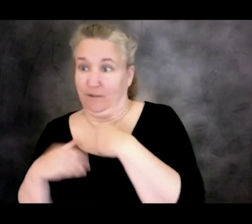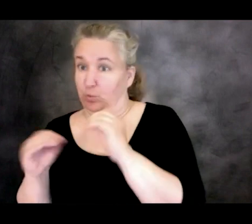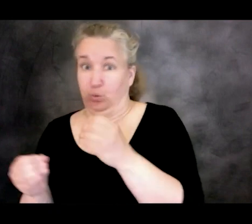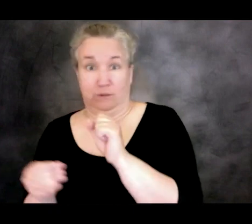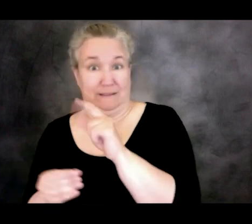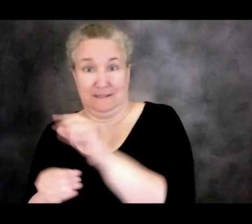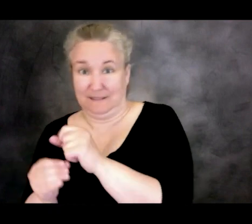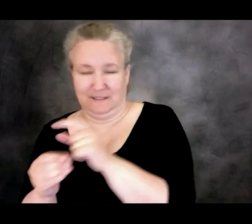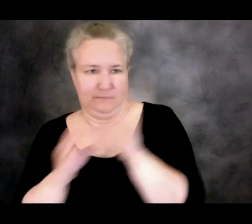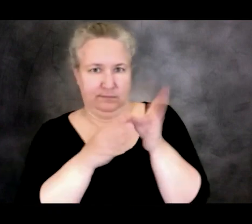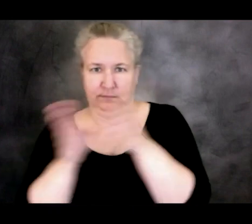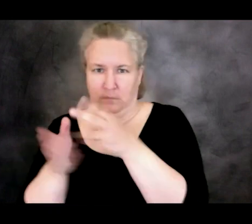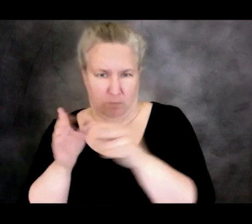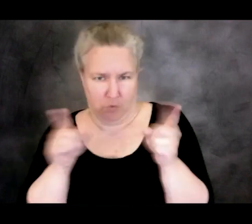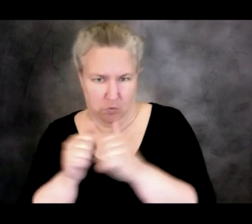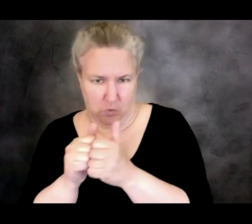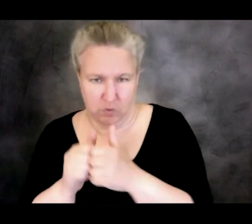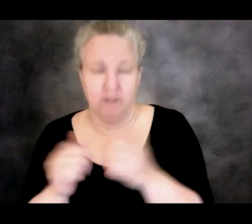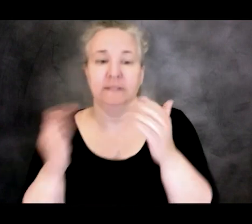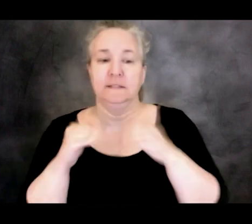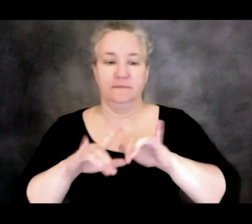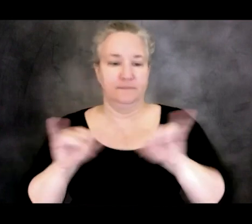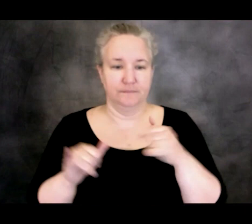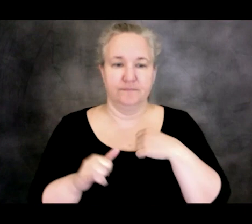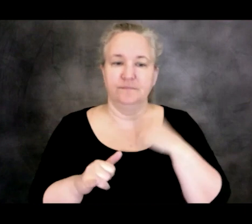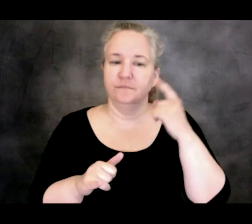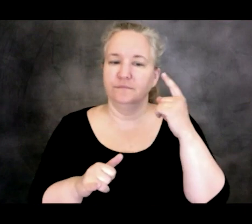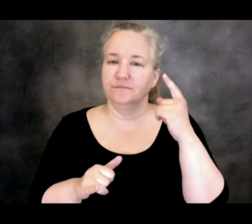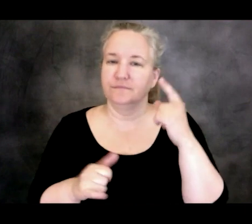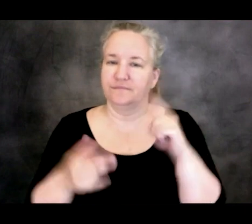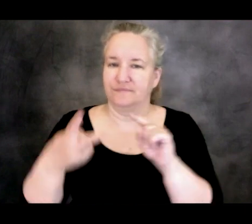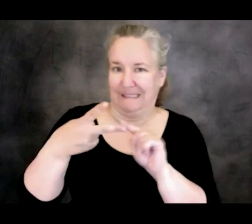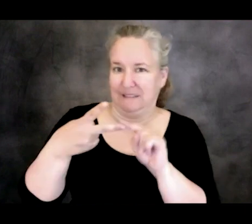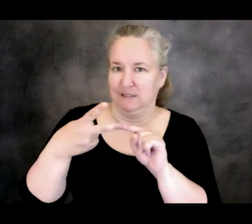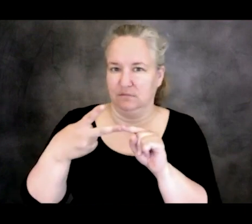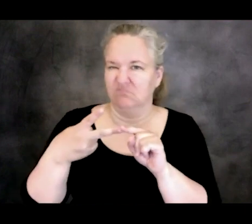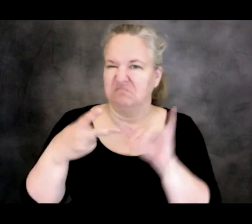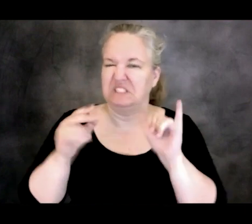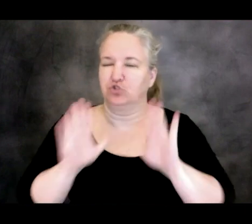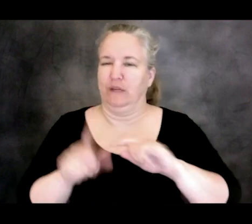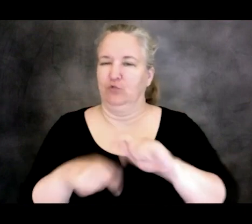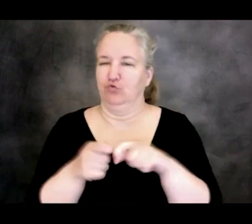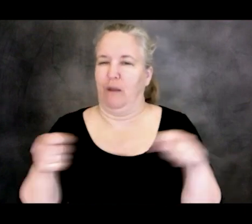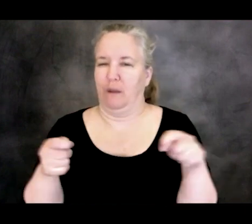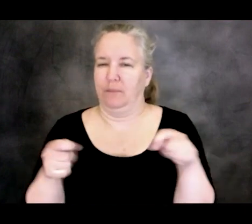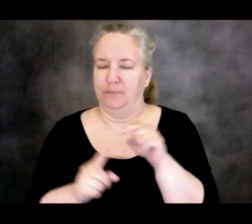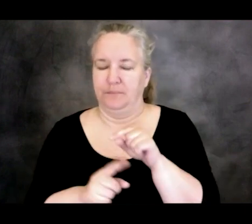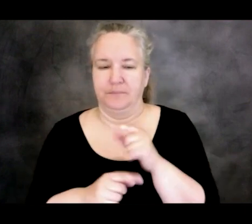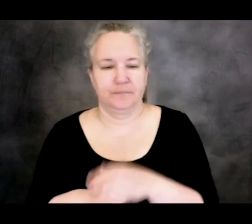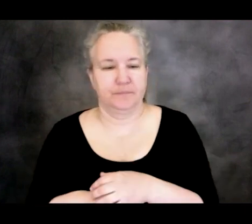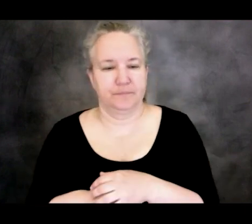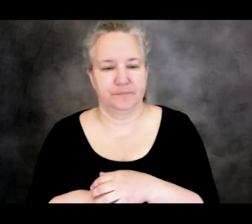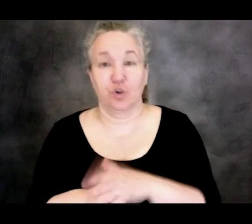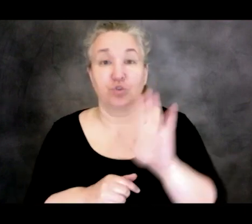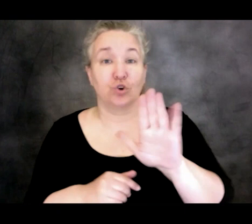question. And then the second question, I think this is a great way of wrapping up the talk, is what's your next